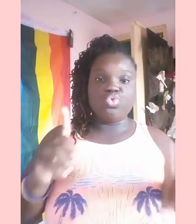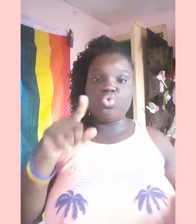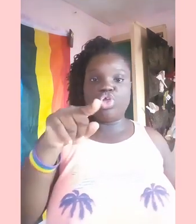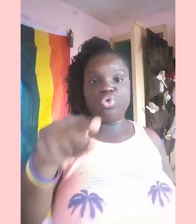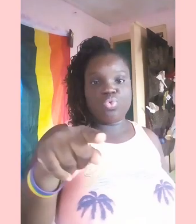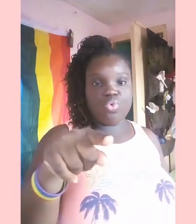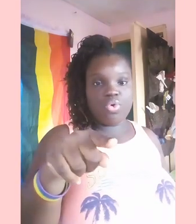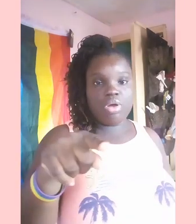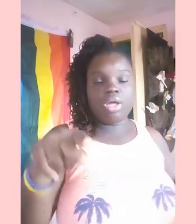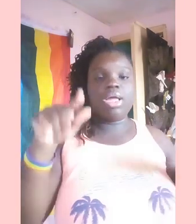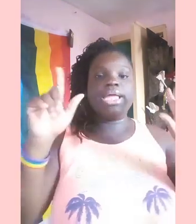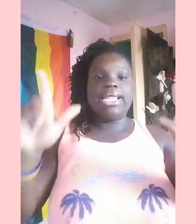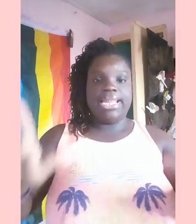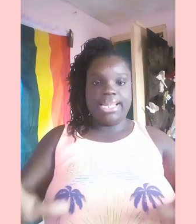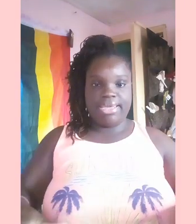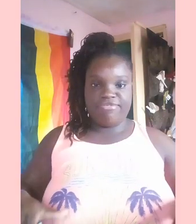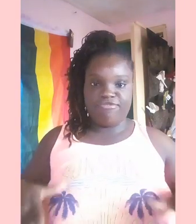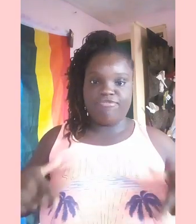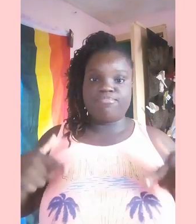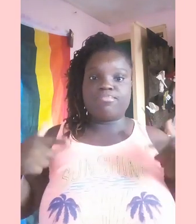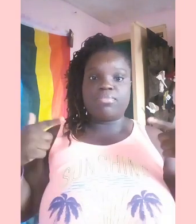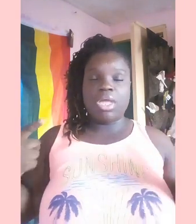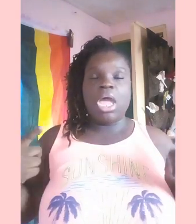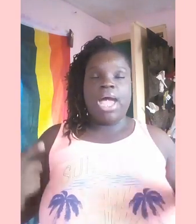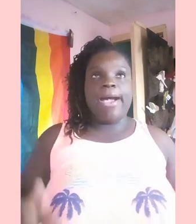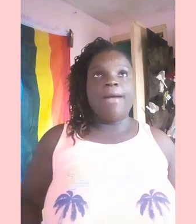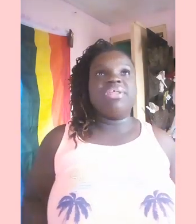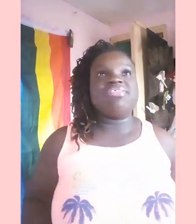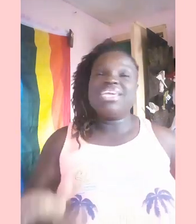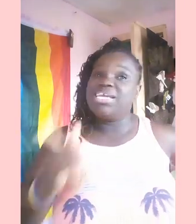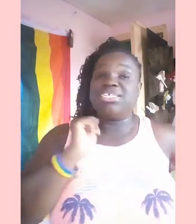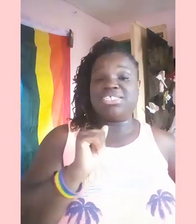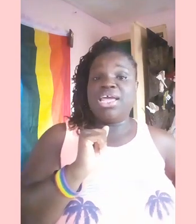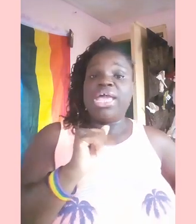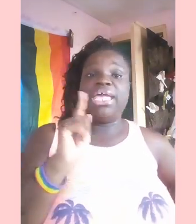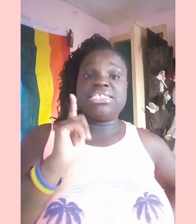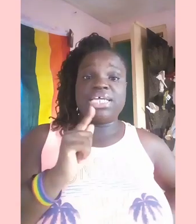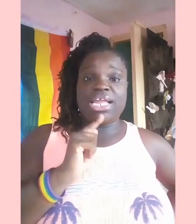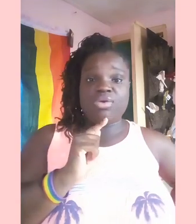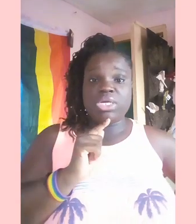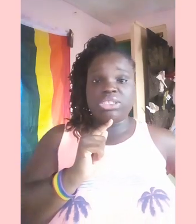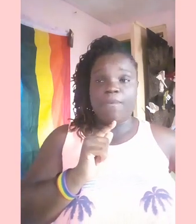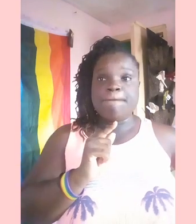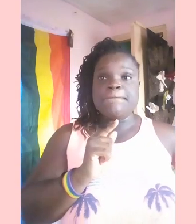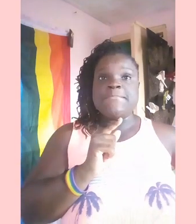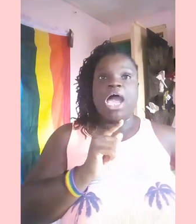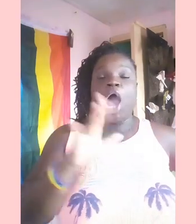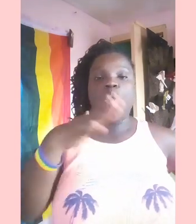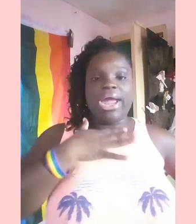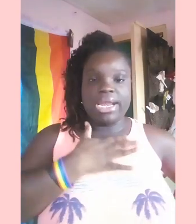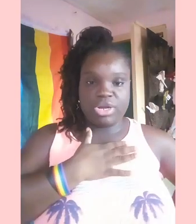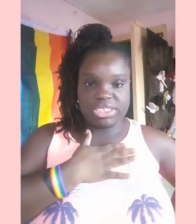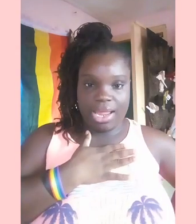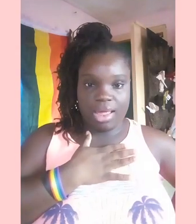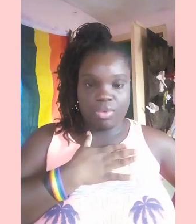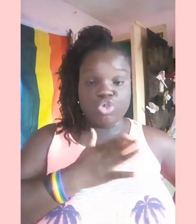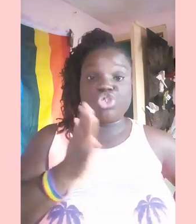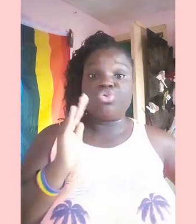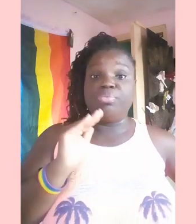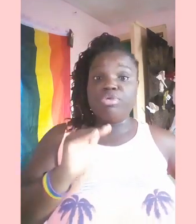do you live? The thing is, in sign language, how I learned sign language was through